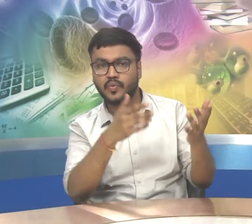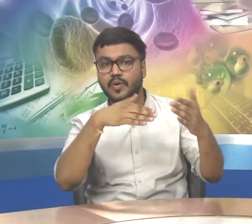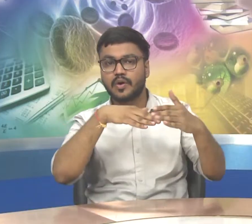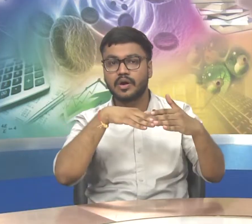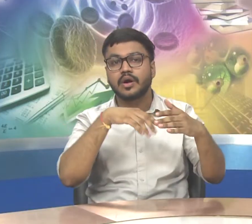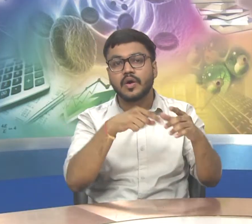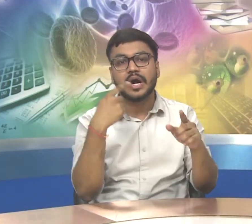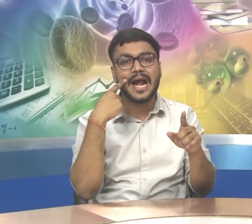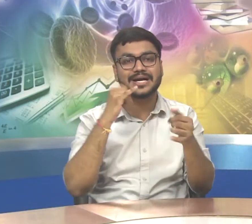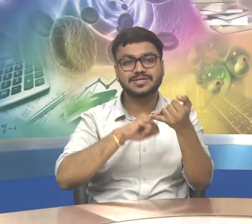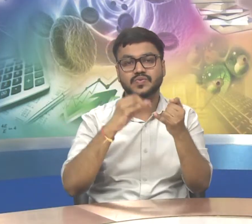nature.